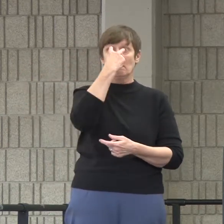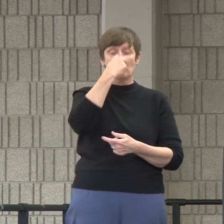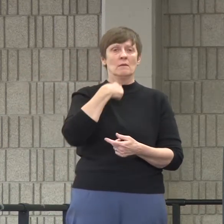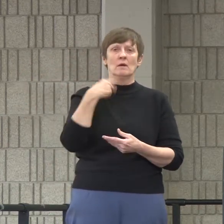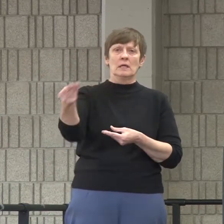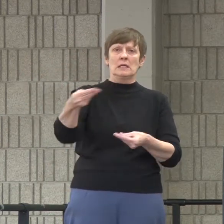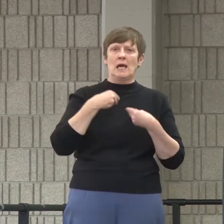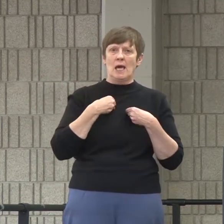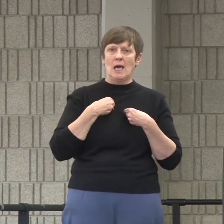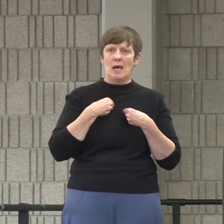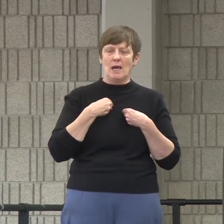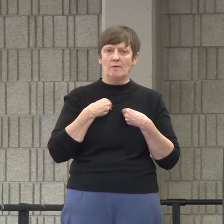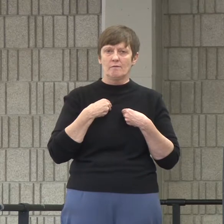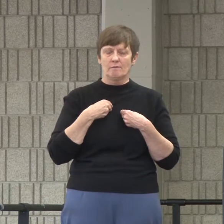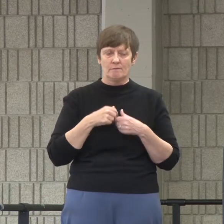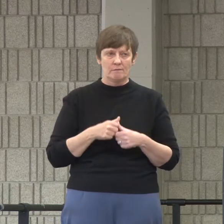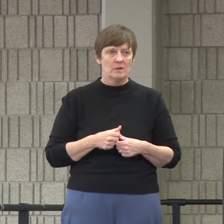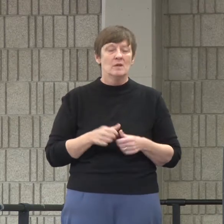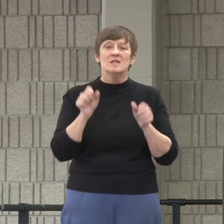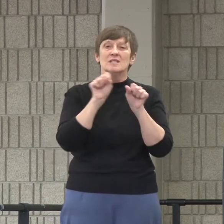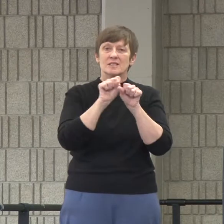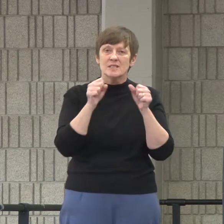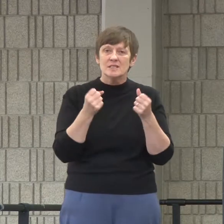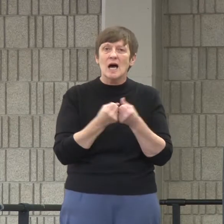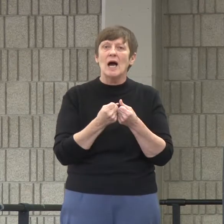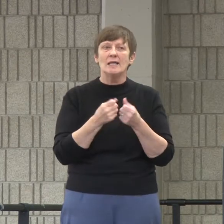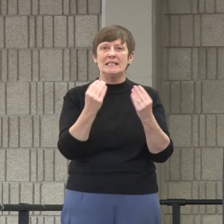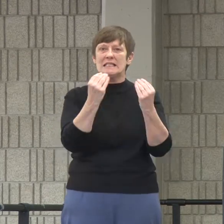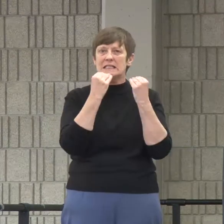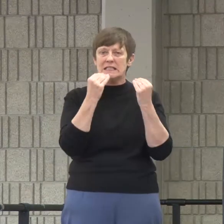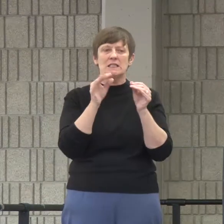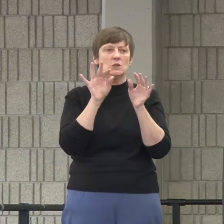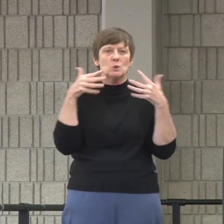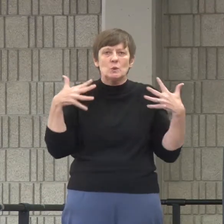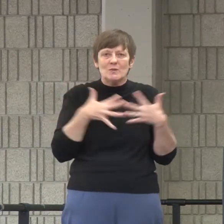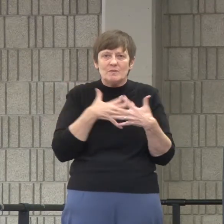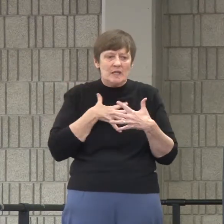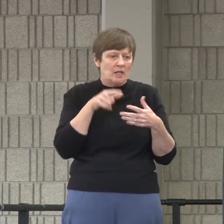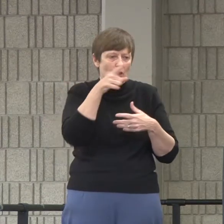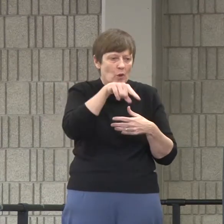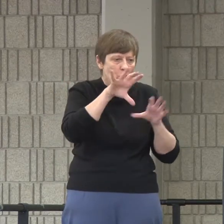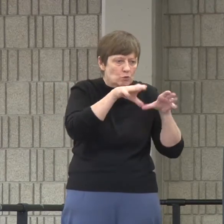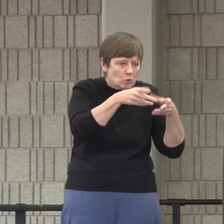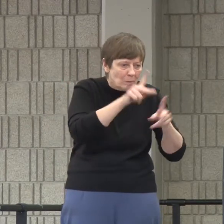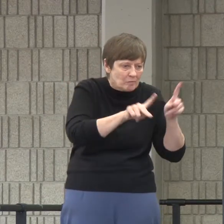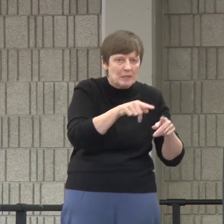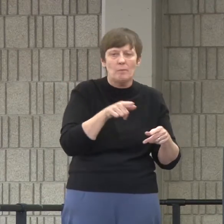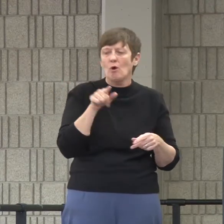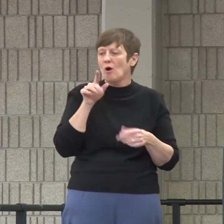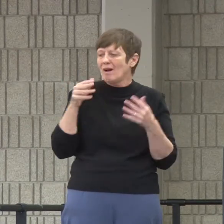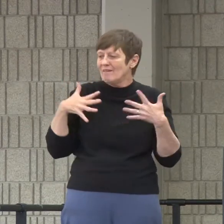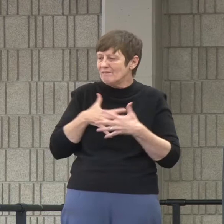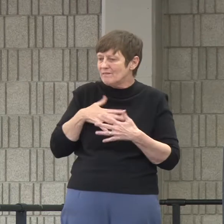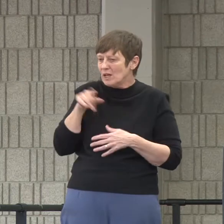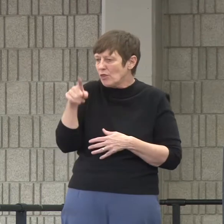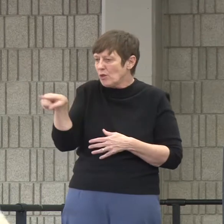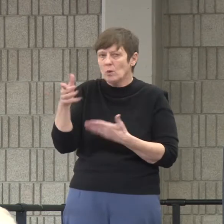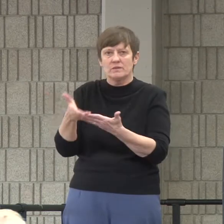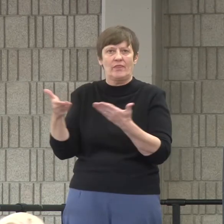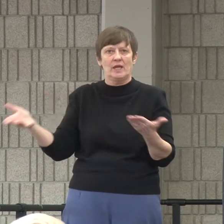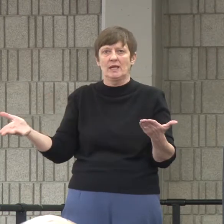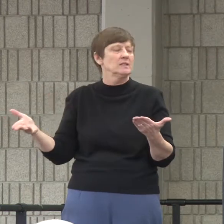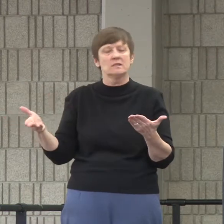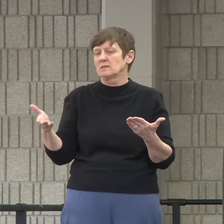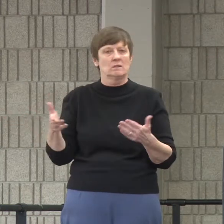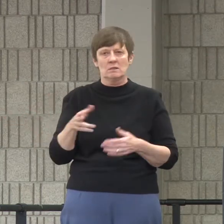And our society unfairly teaches us to fear certain groups or things. We must unlearn what we